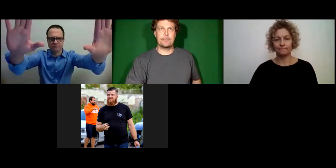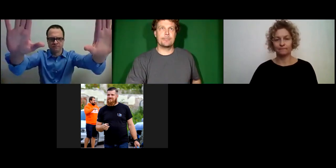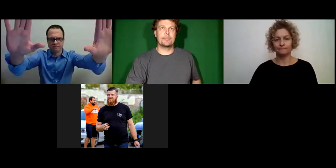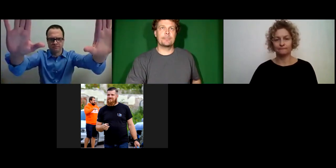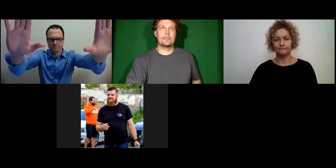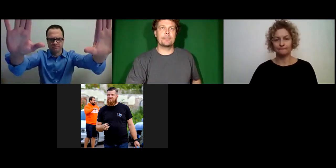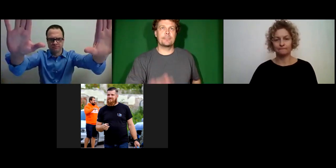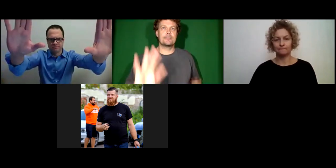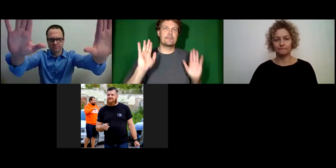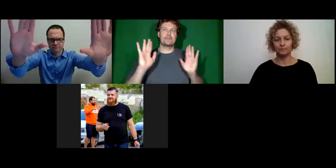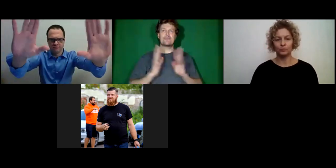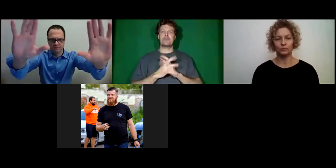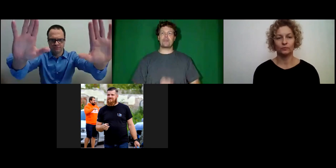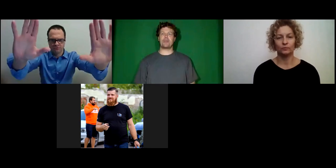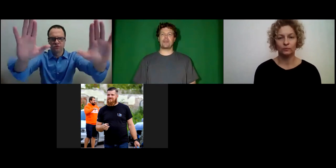I'll show a photo of this.